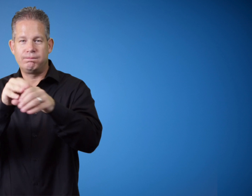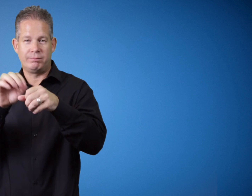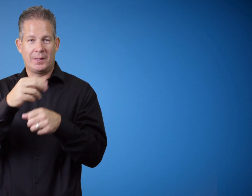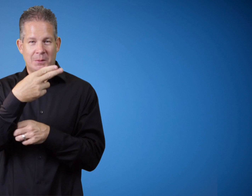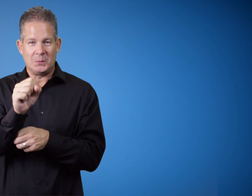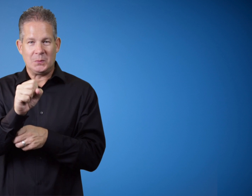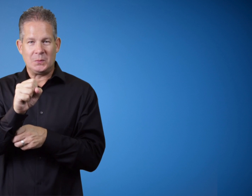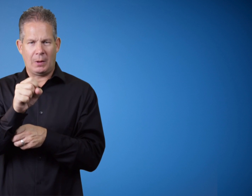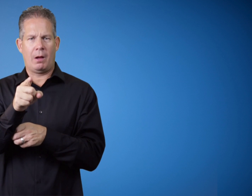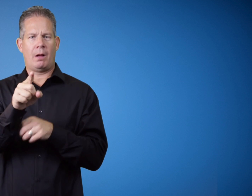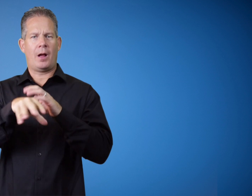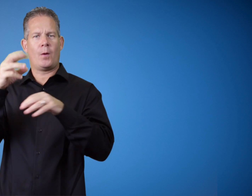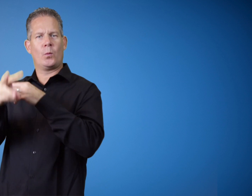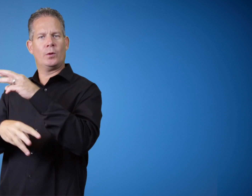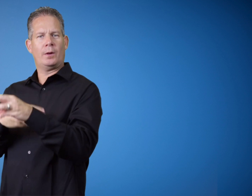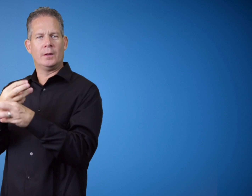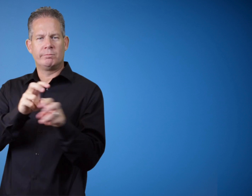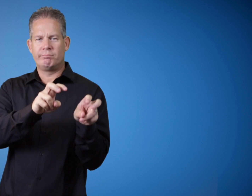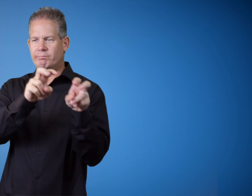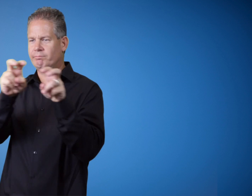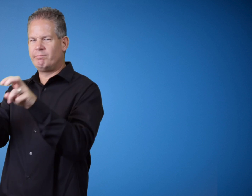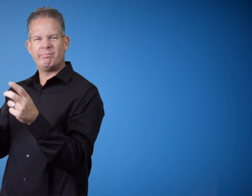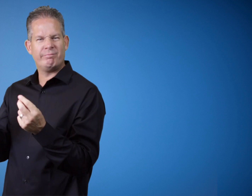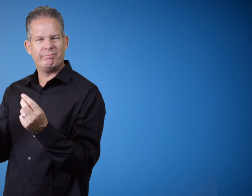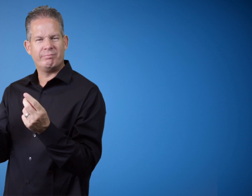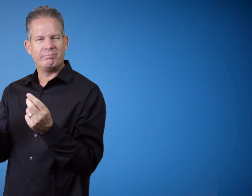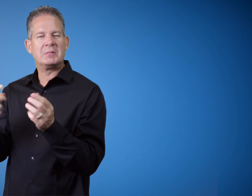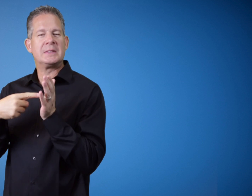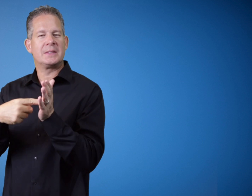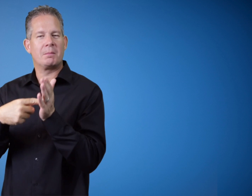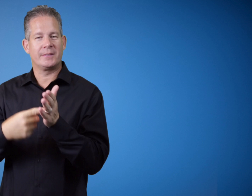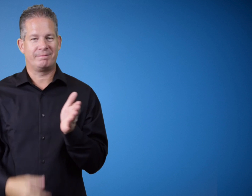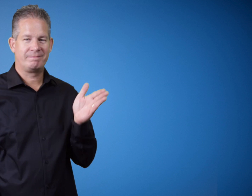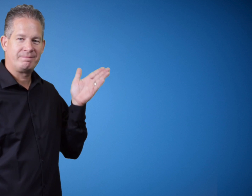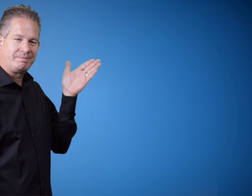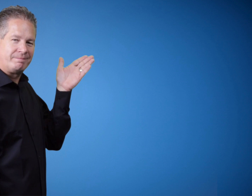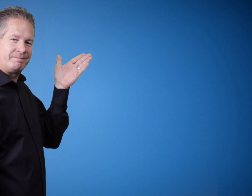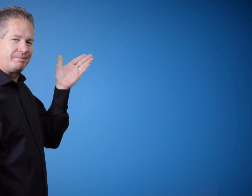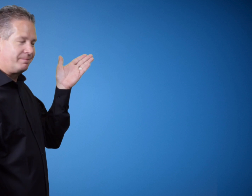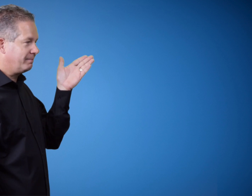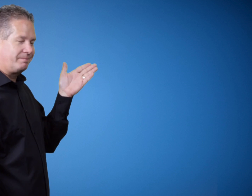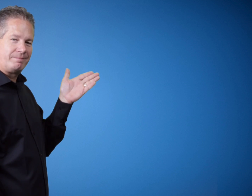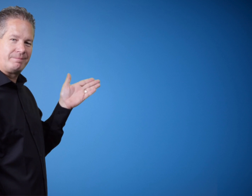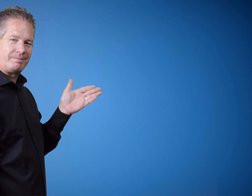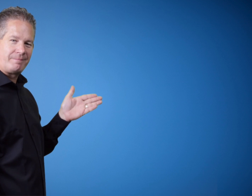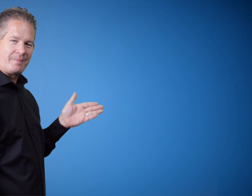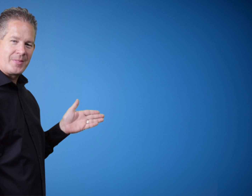As you've been involved in activities through high school, you're now about to exit into the real world. Here are some examples of options that are available to